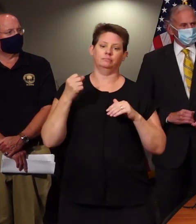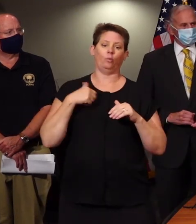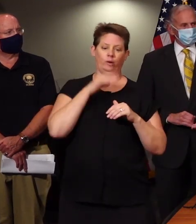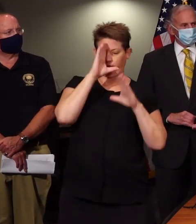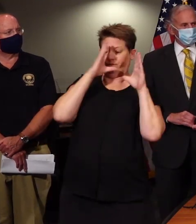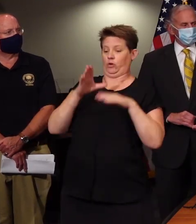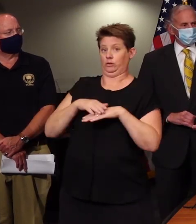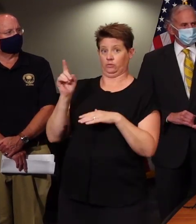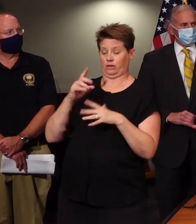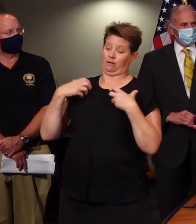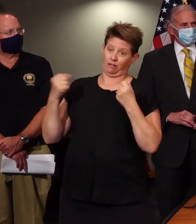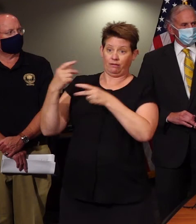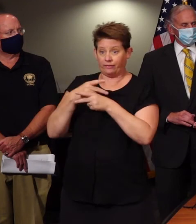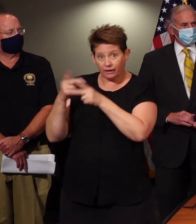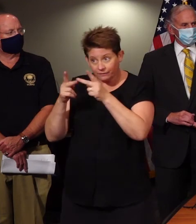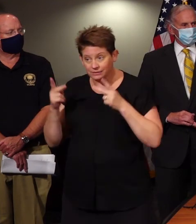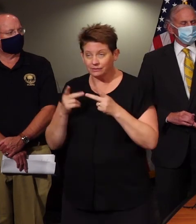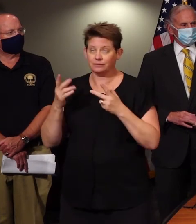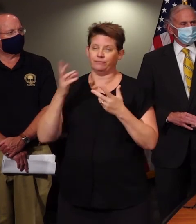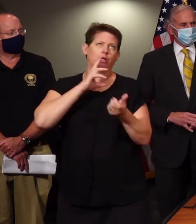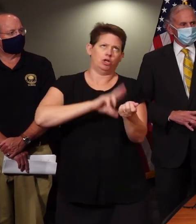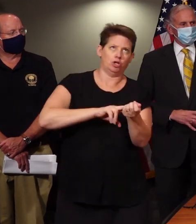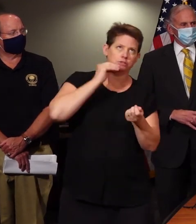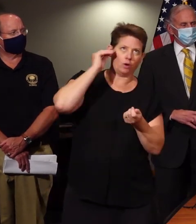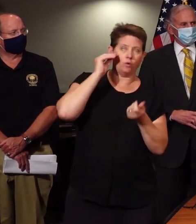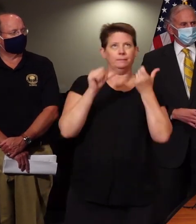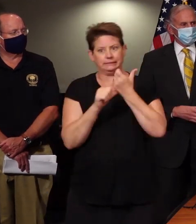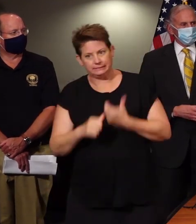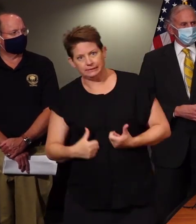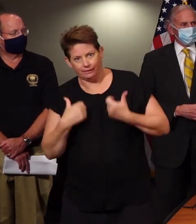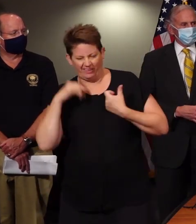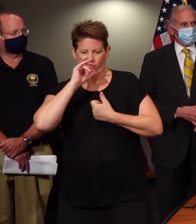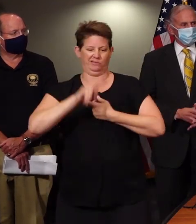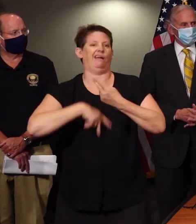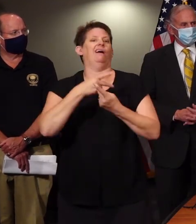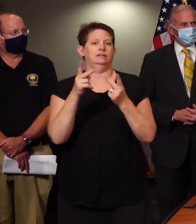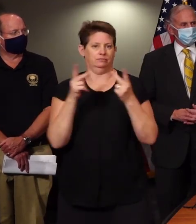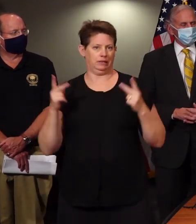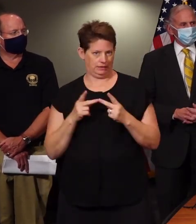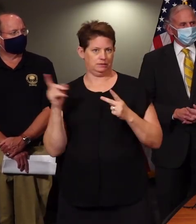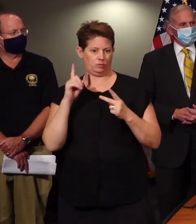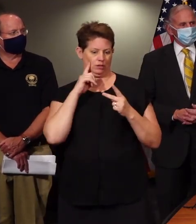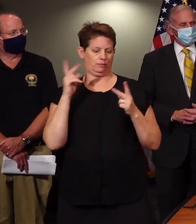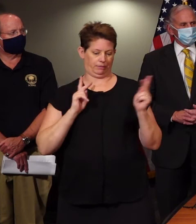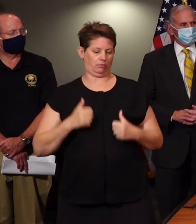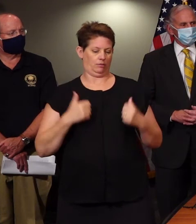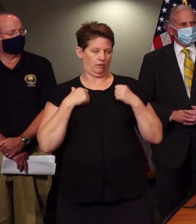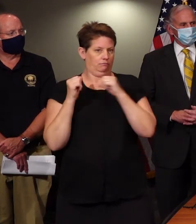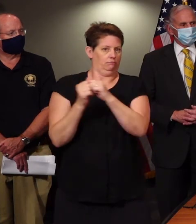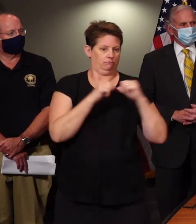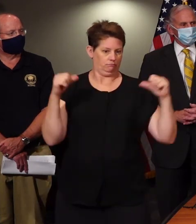healthcare facilities, nursing home facilities, assisted living facilities, those types of congregate facilities where there are